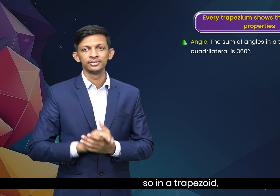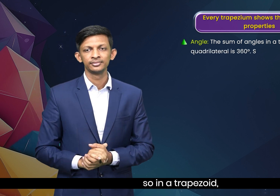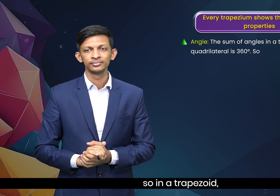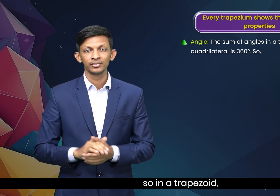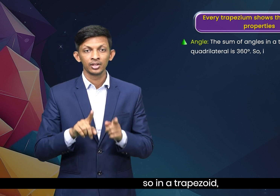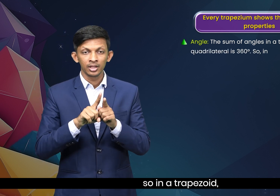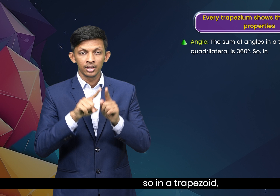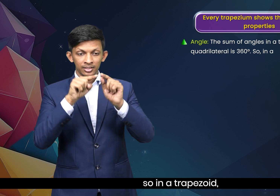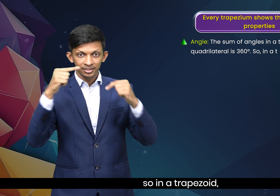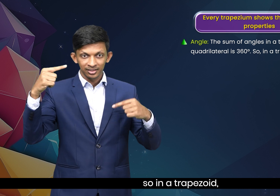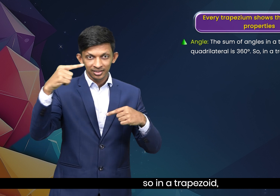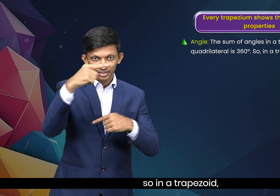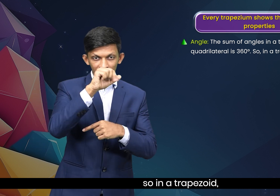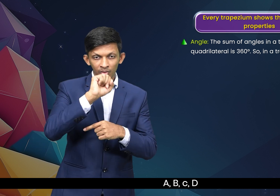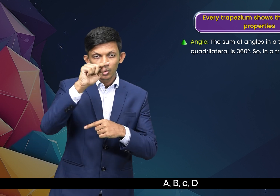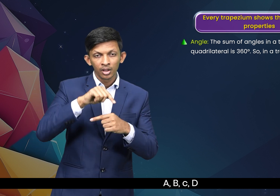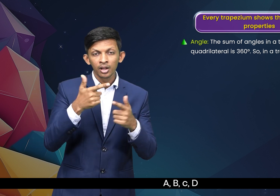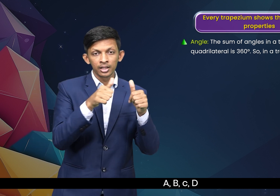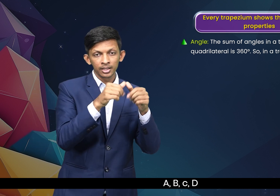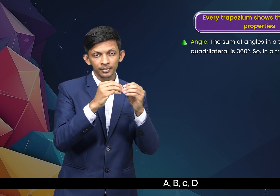So, in a trapezoid ABCD,